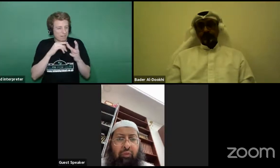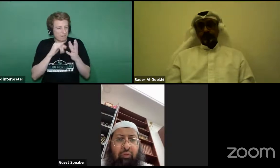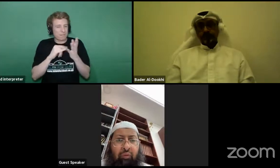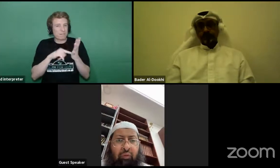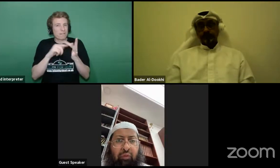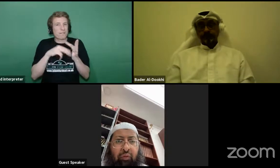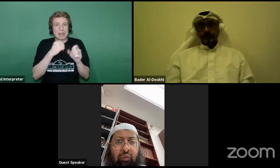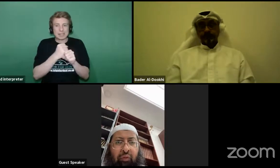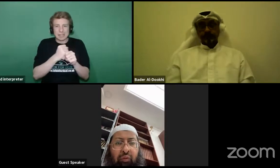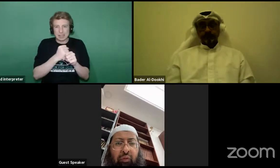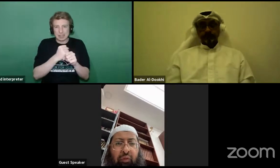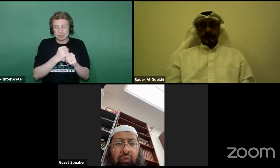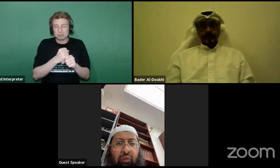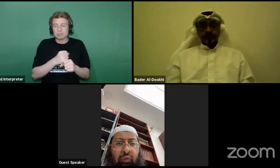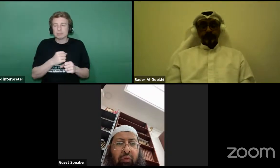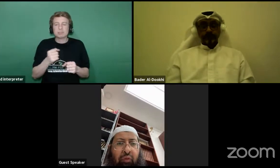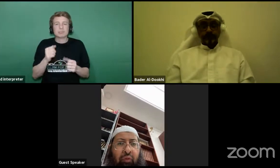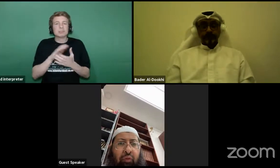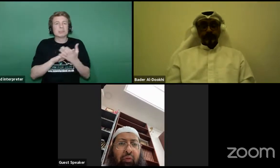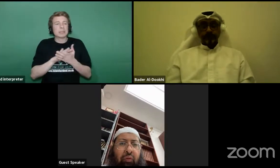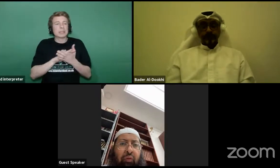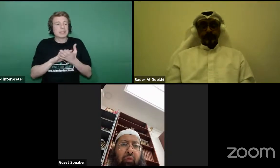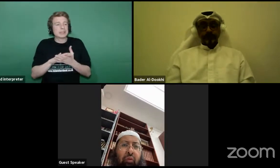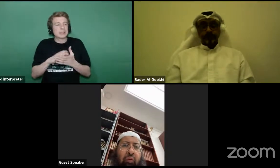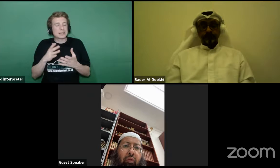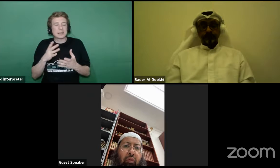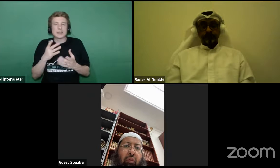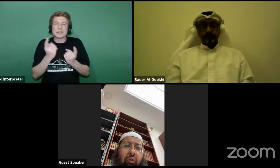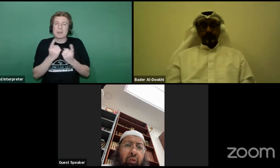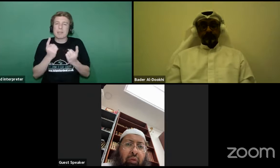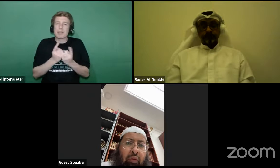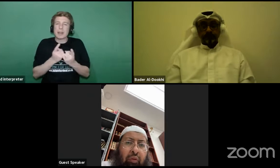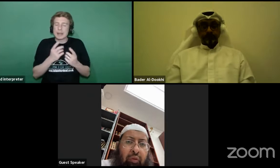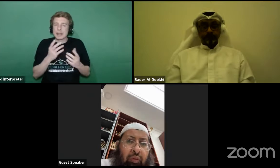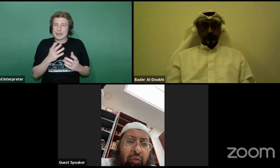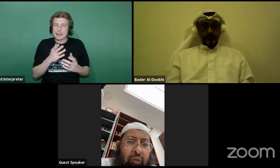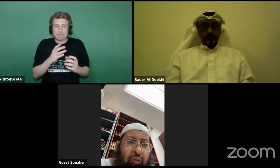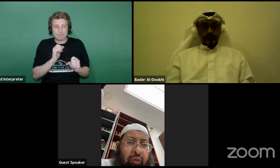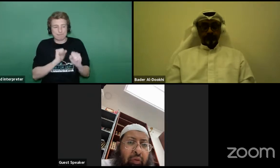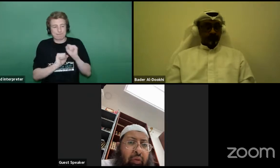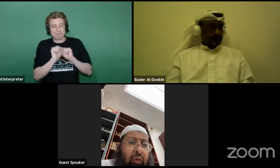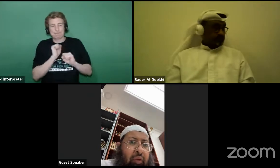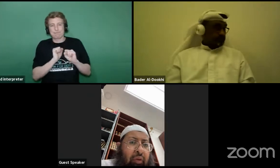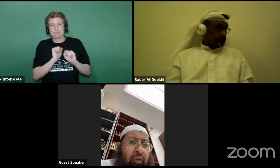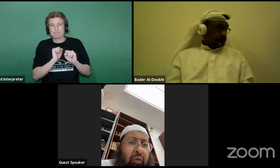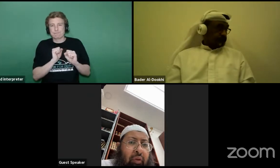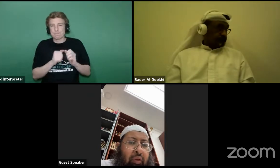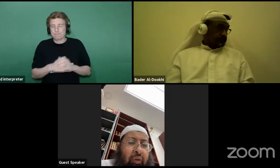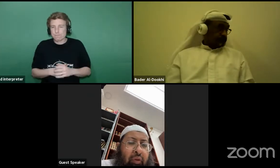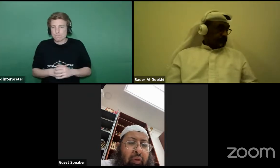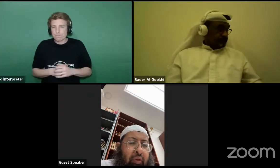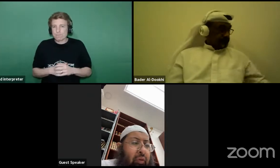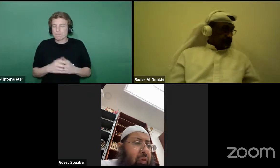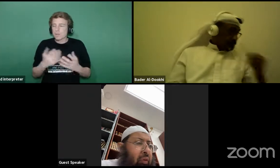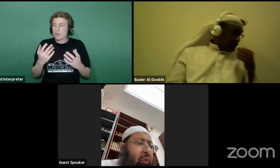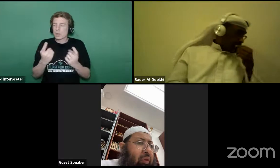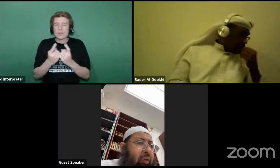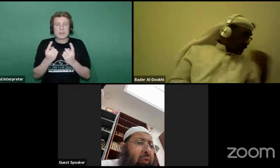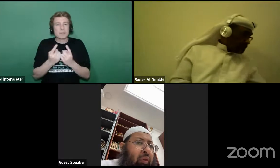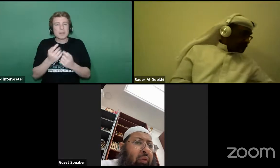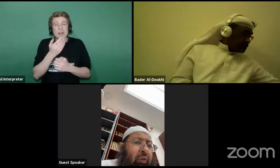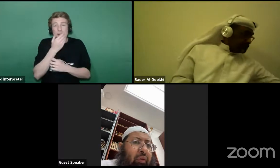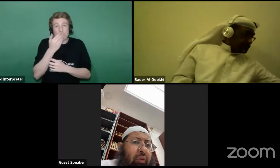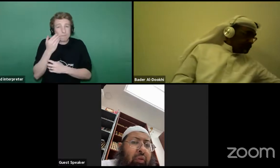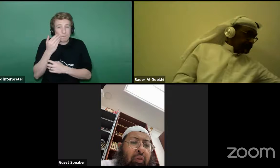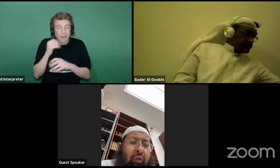to withhold from those things that invalidate or break the fast.